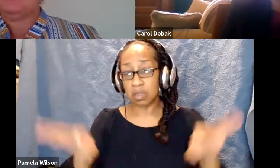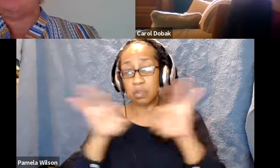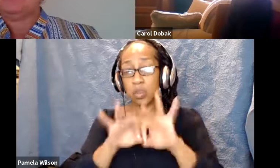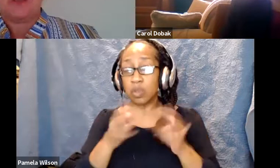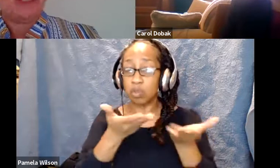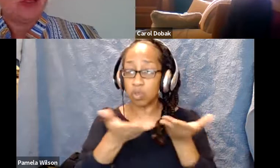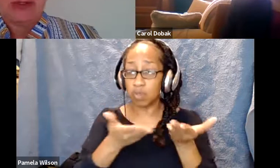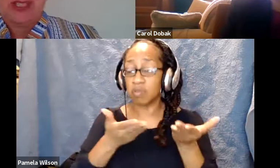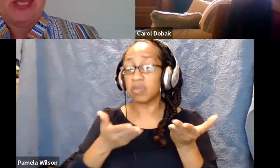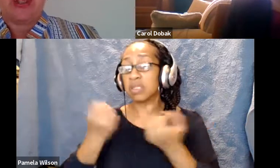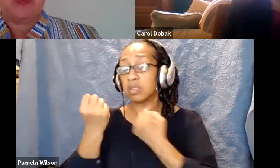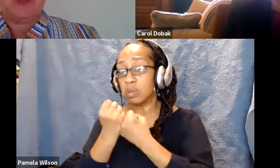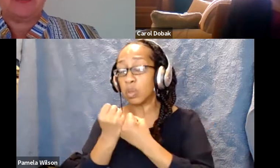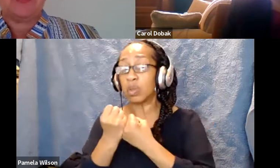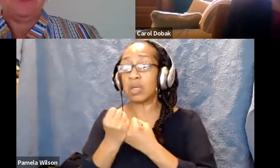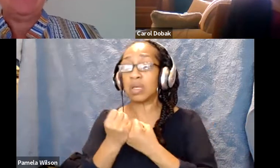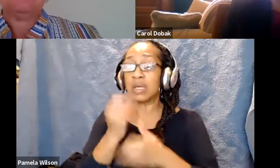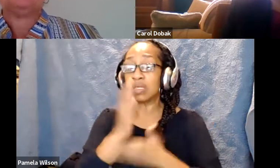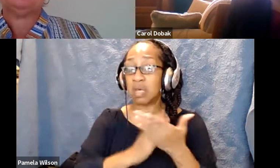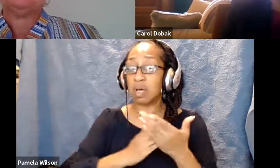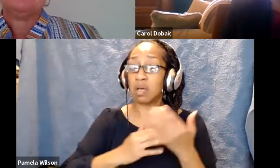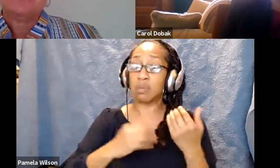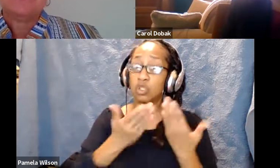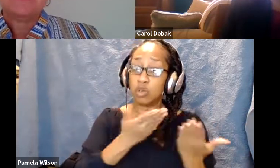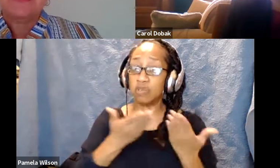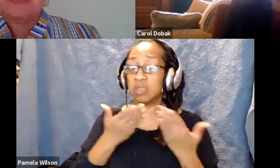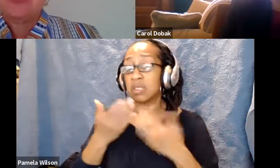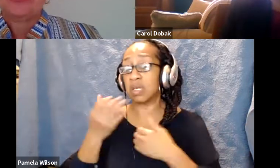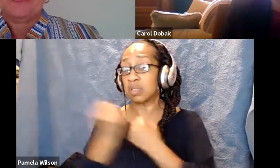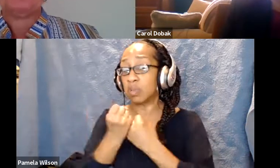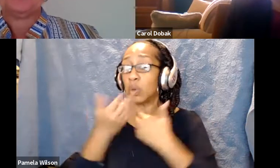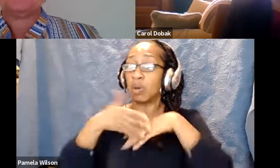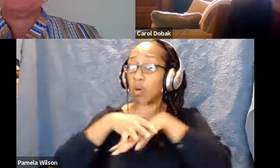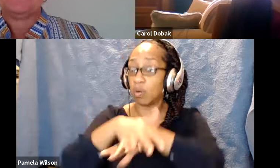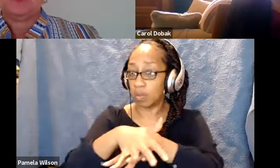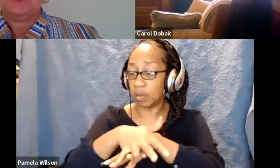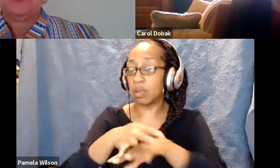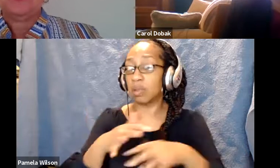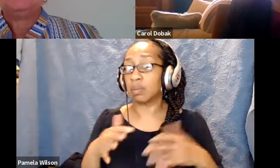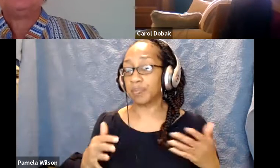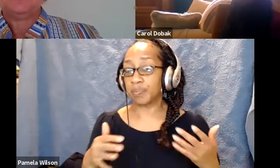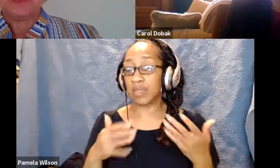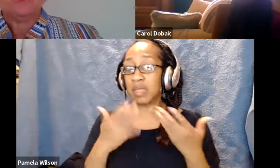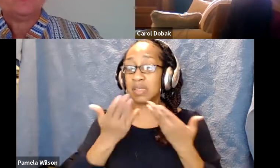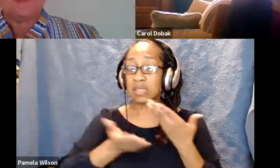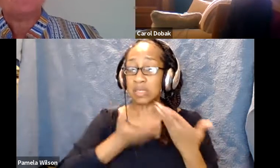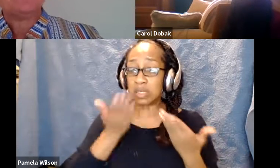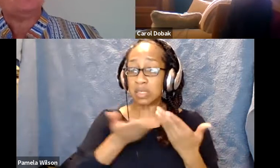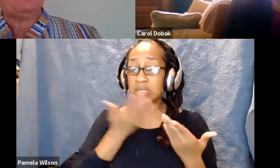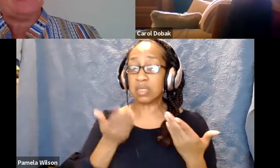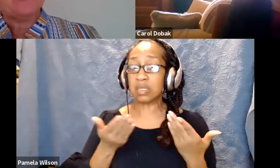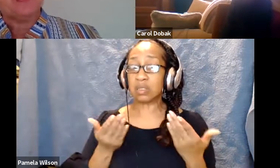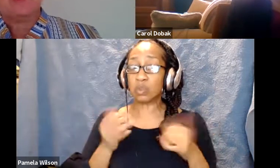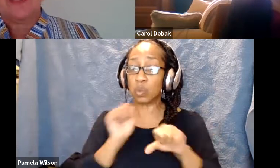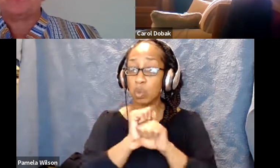and many overlapping services and supports. And we know that it's easier and more sustainable to work when we